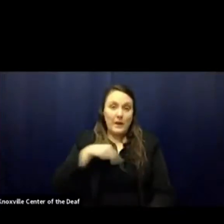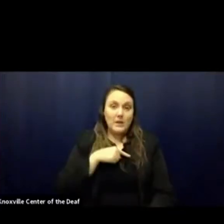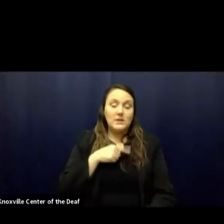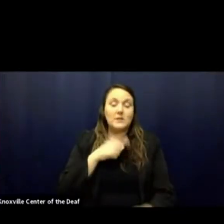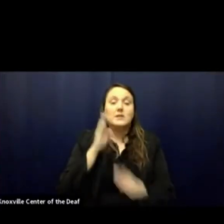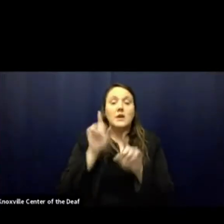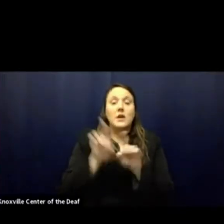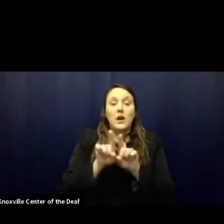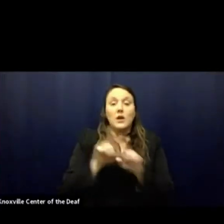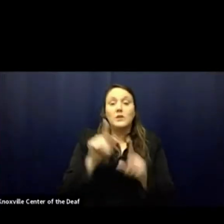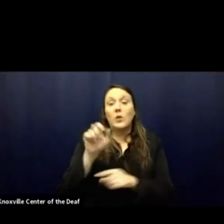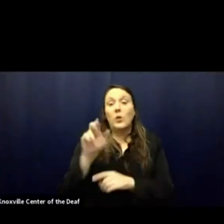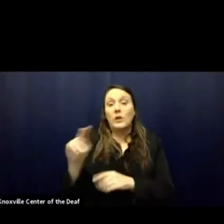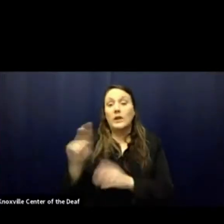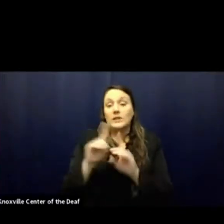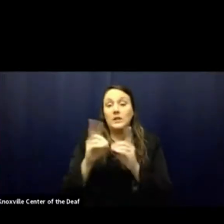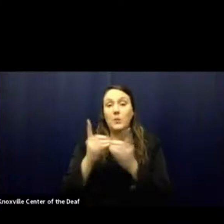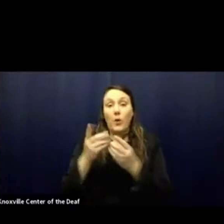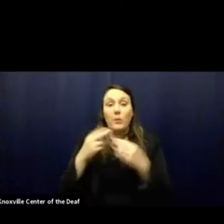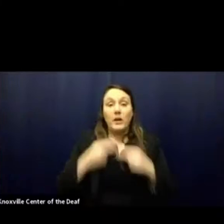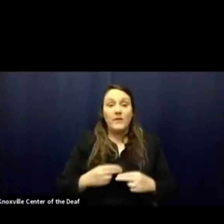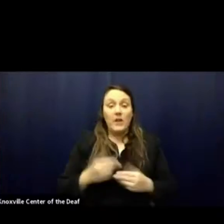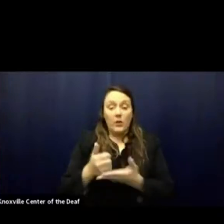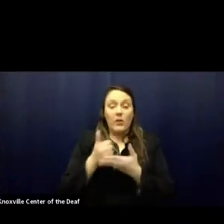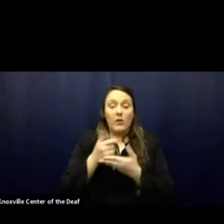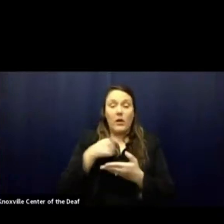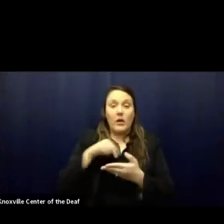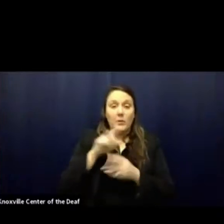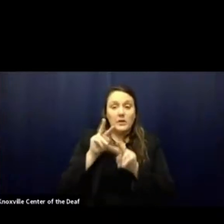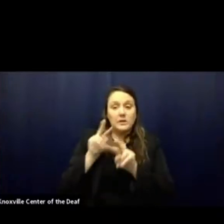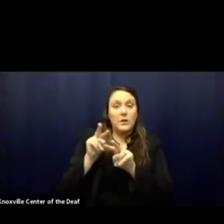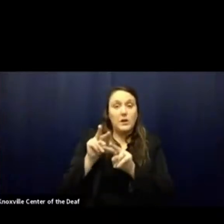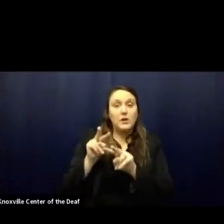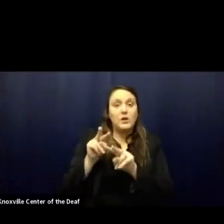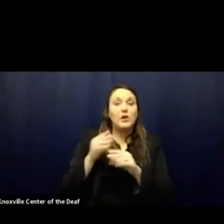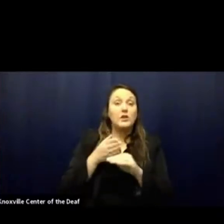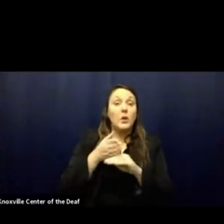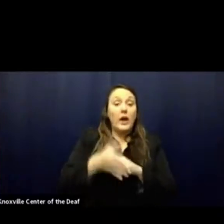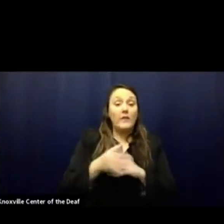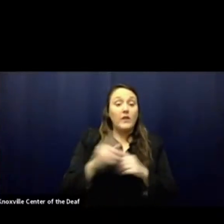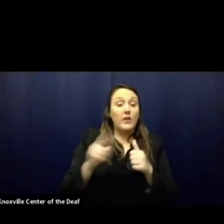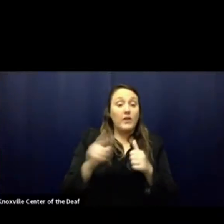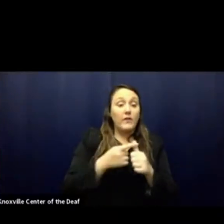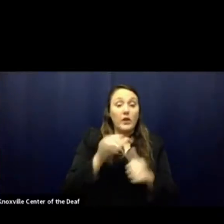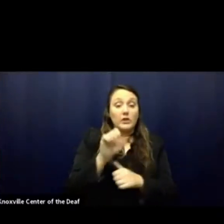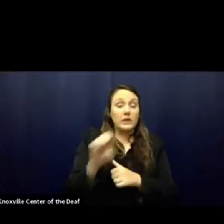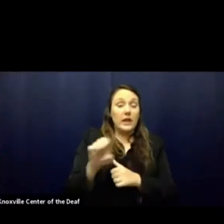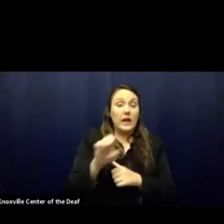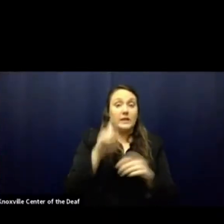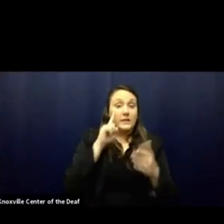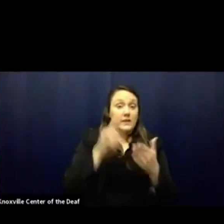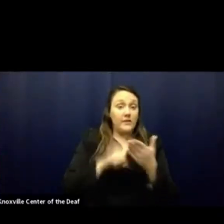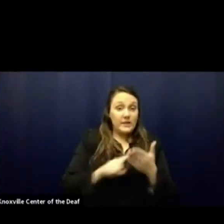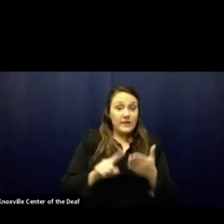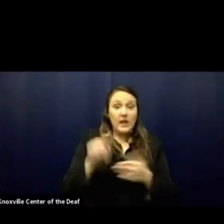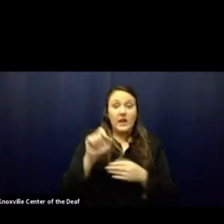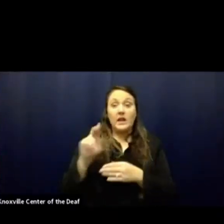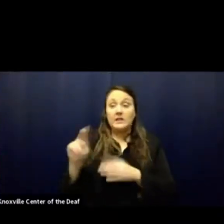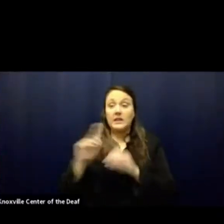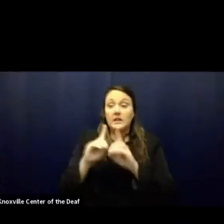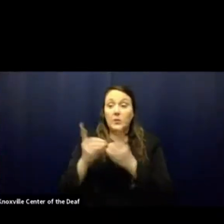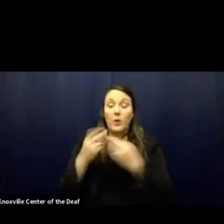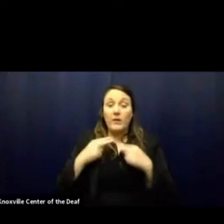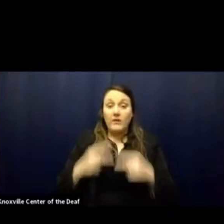from the Tennessee Department of Health. They're helping us do some monitoring. So after we do the initial case investigation, Tennessee Department of Health will be calling it on a